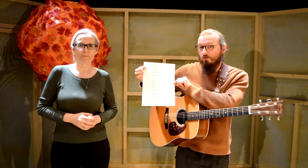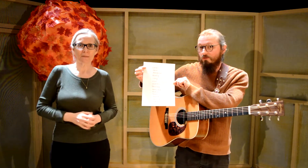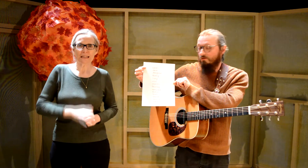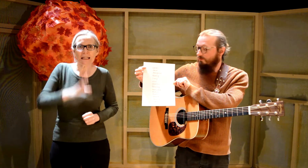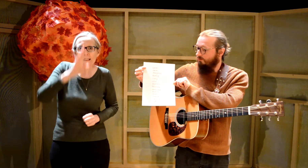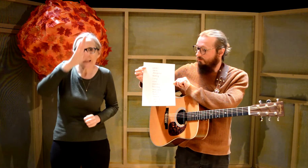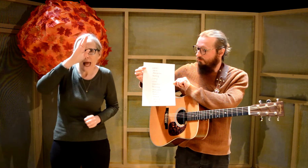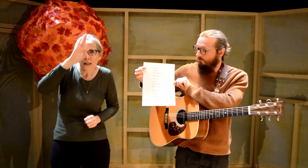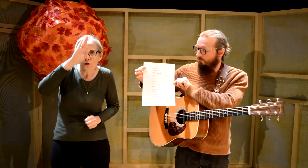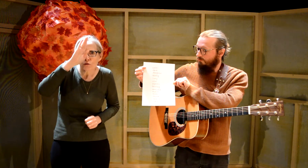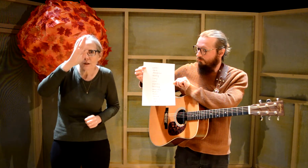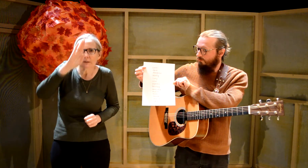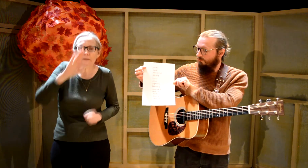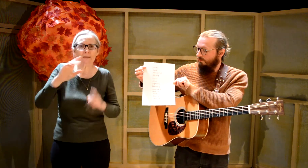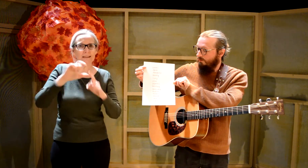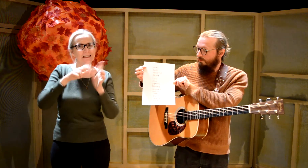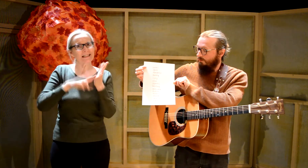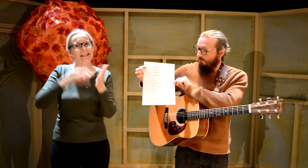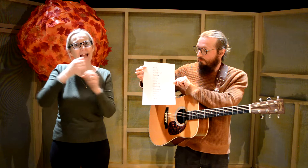dangerous,